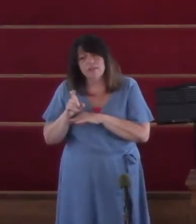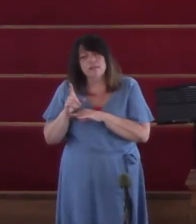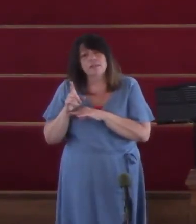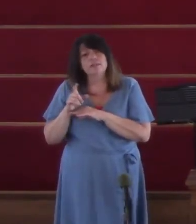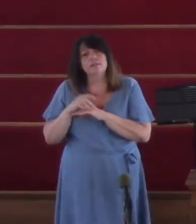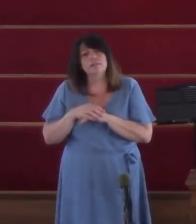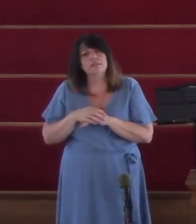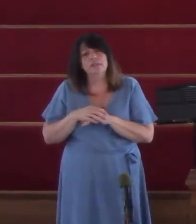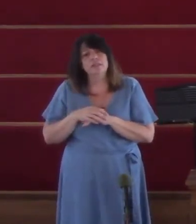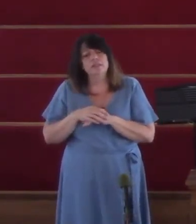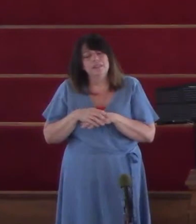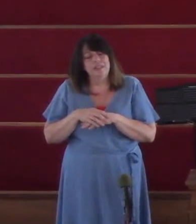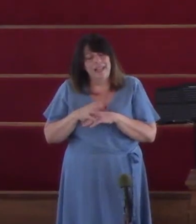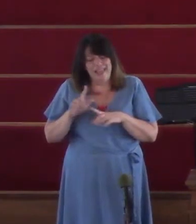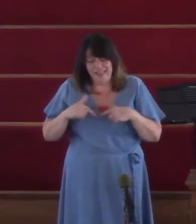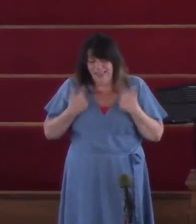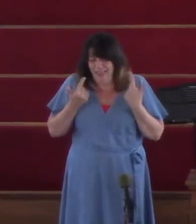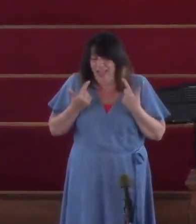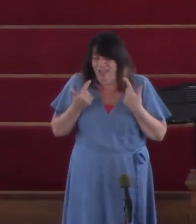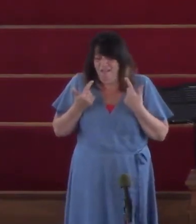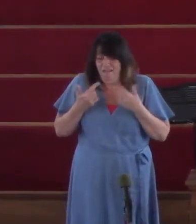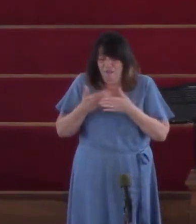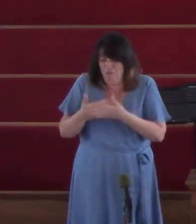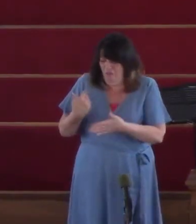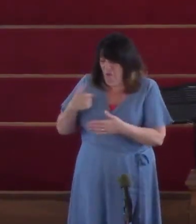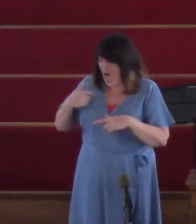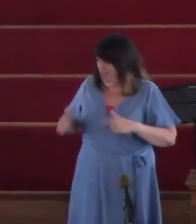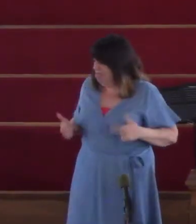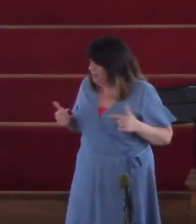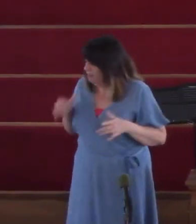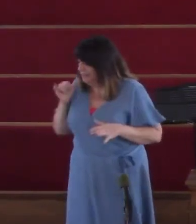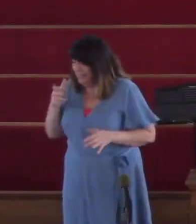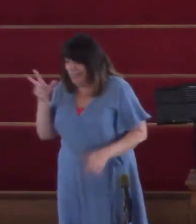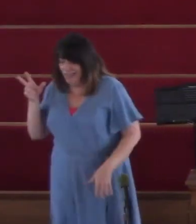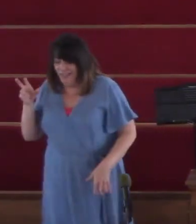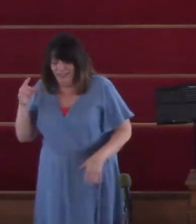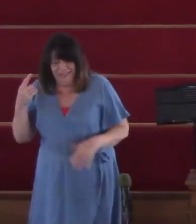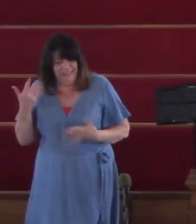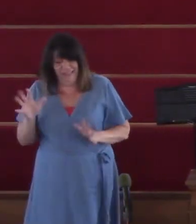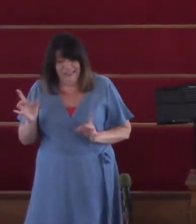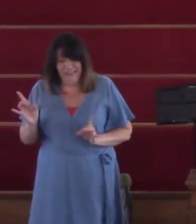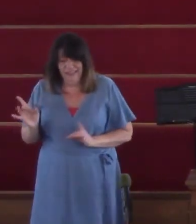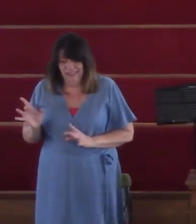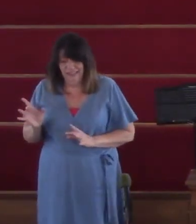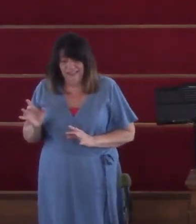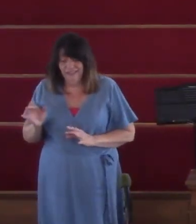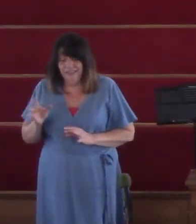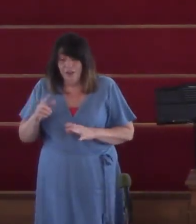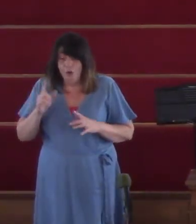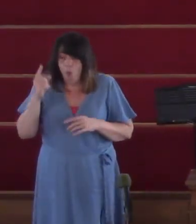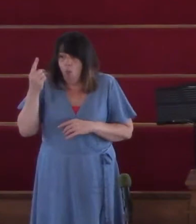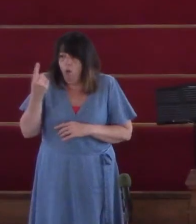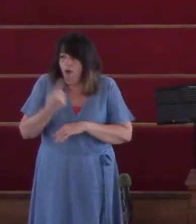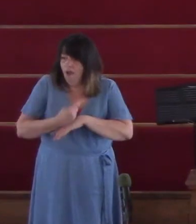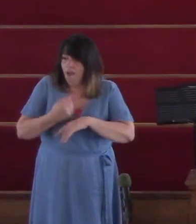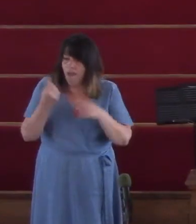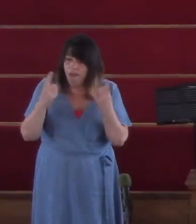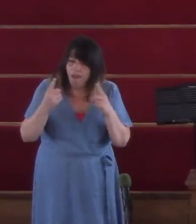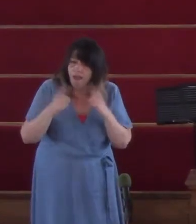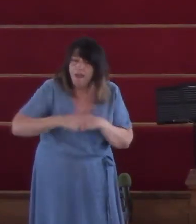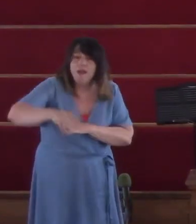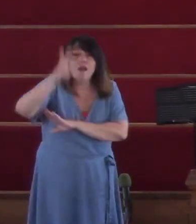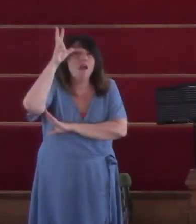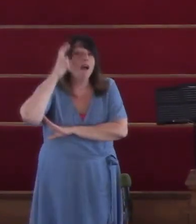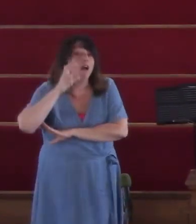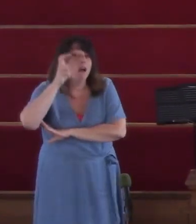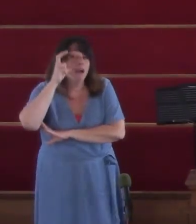and the life that I was living. And my friend, one day I heard about Jesus. Thank God that he came to me,